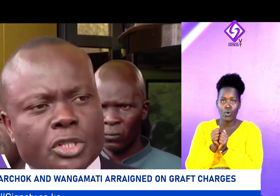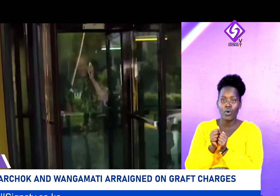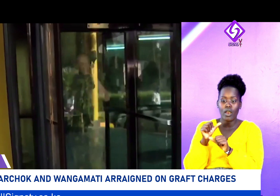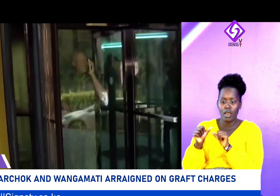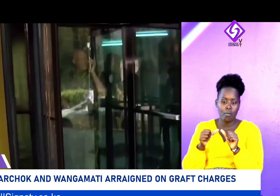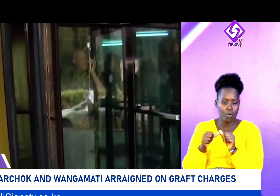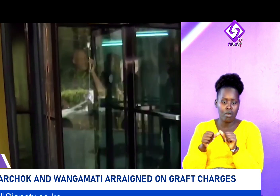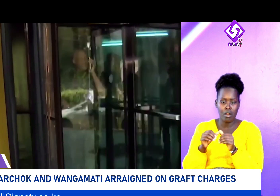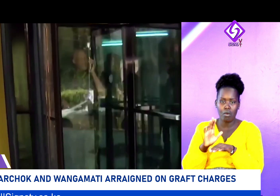institution.